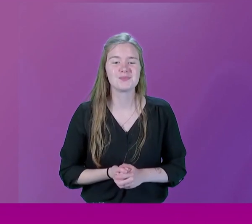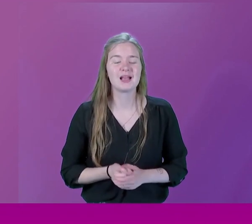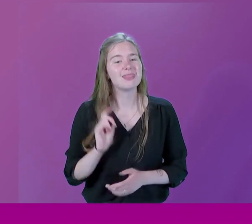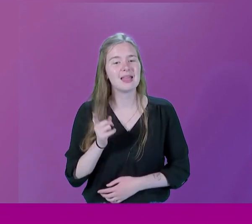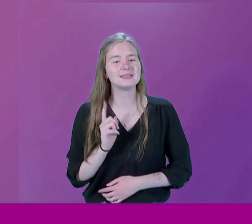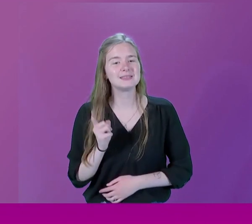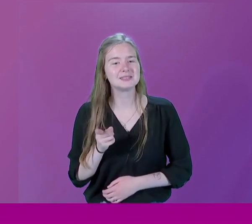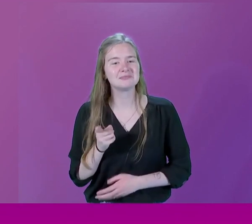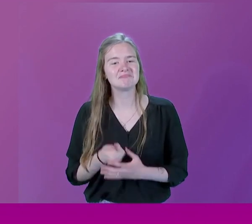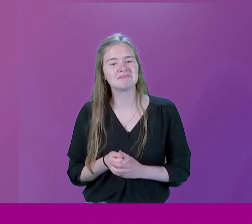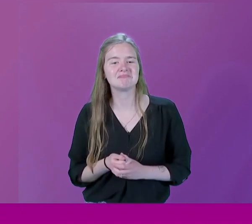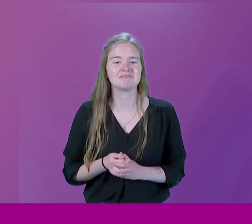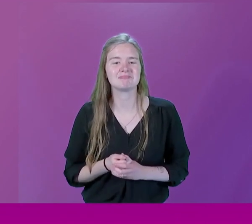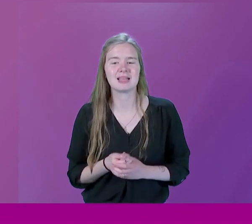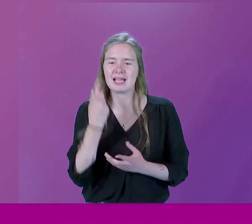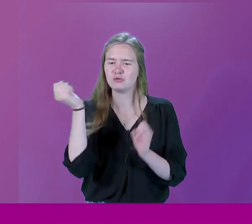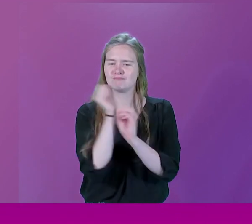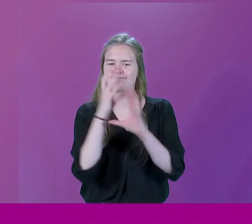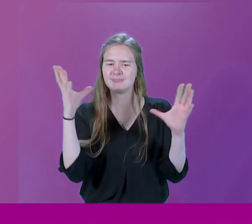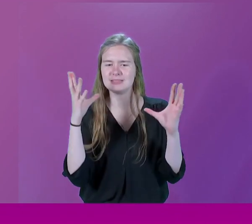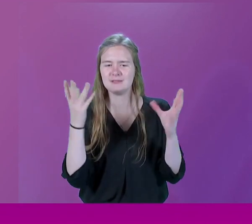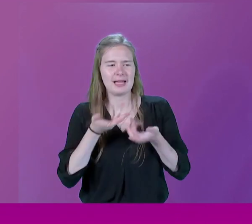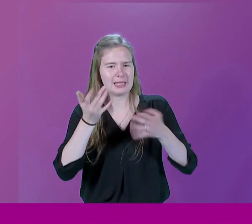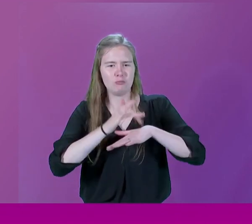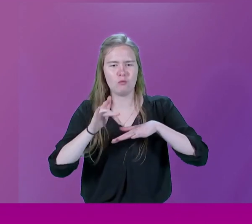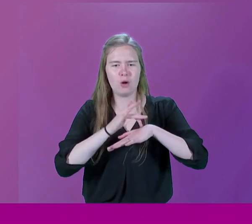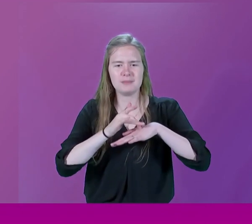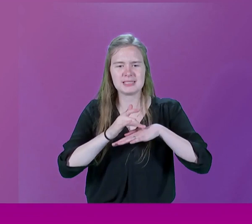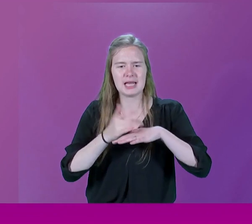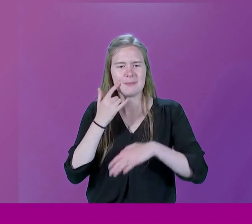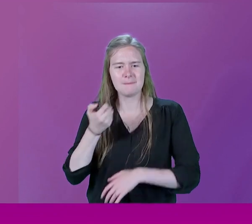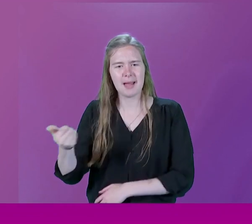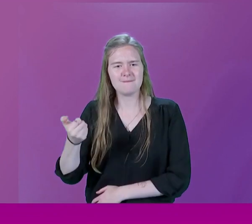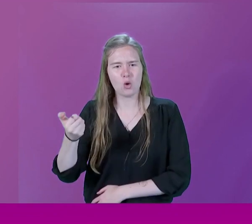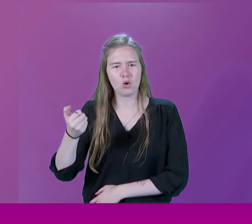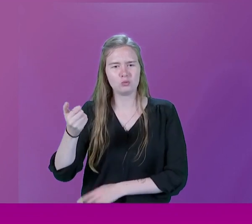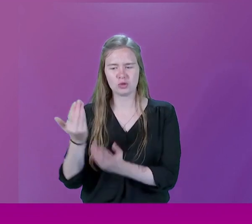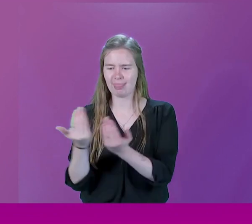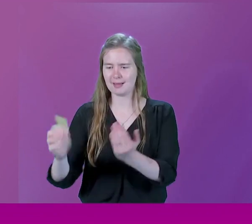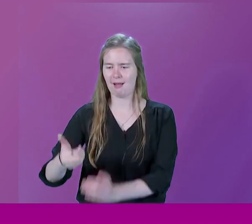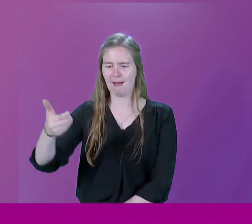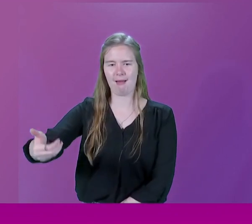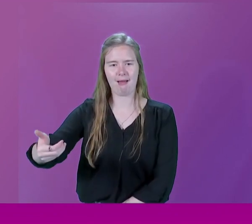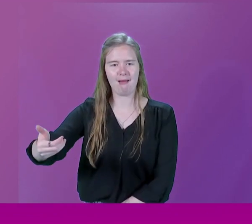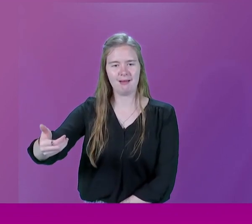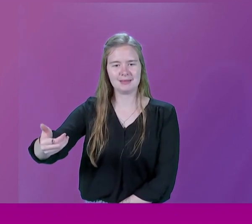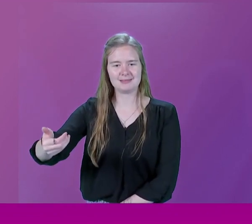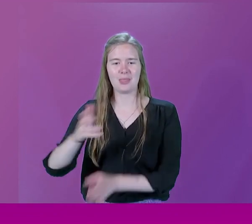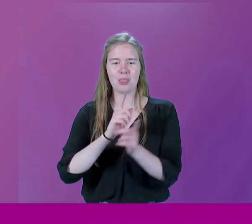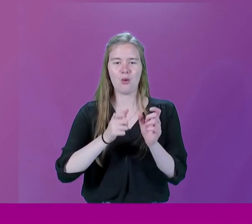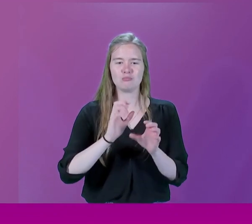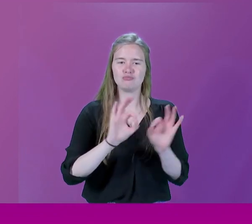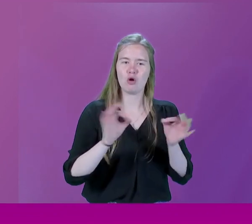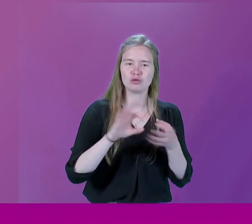thing, is, you know, can you imagine if I gave a performance and my mobile phone was on the music stand, you know, and as the orchestra